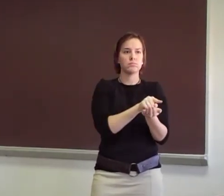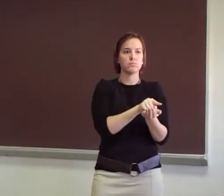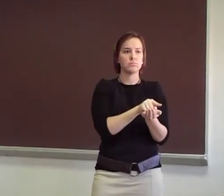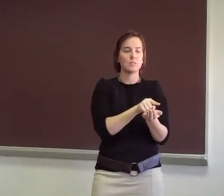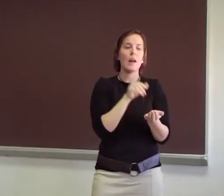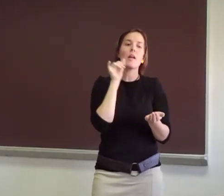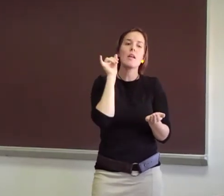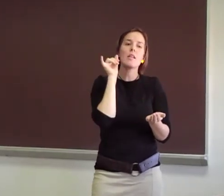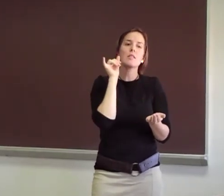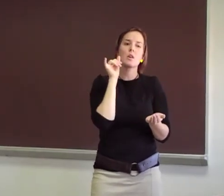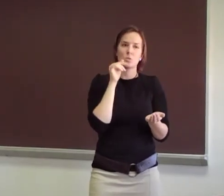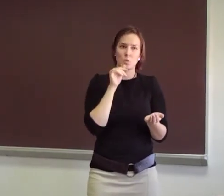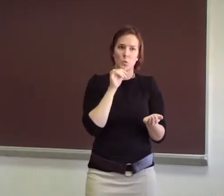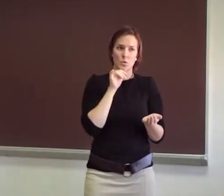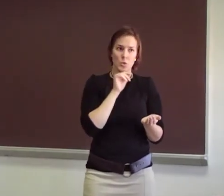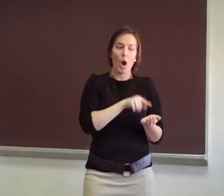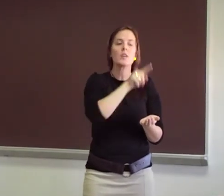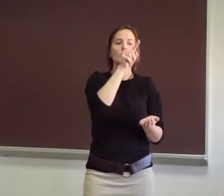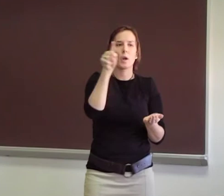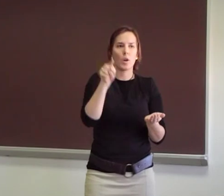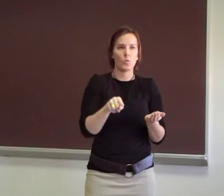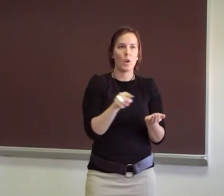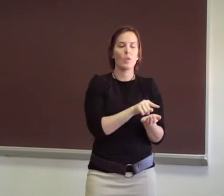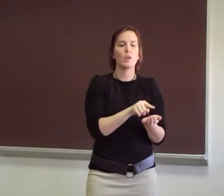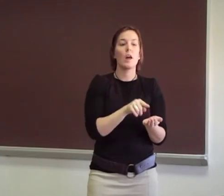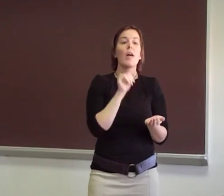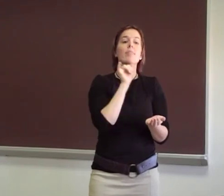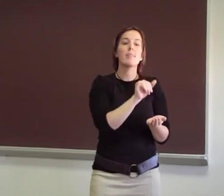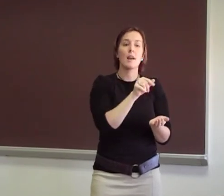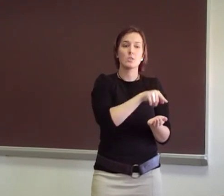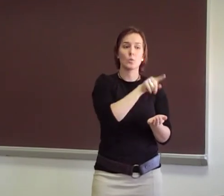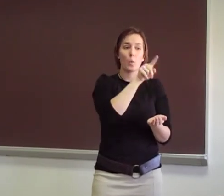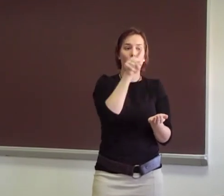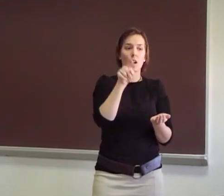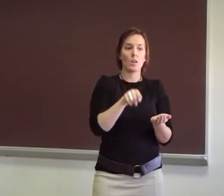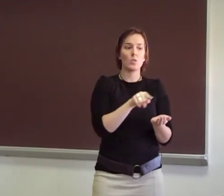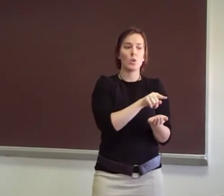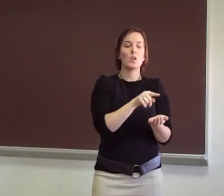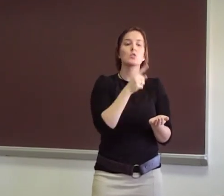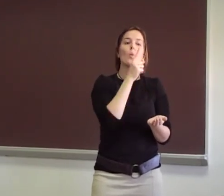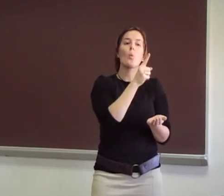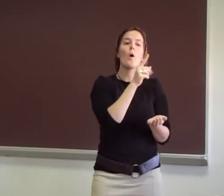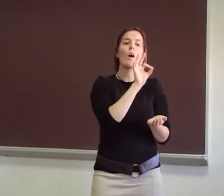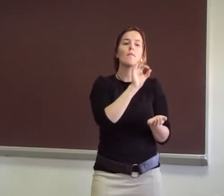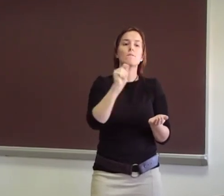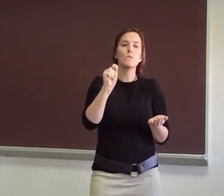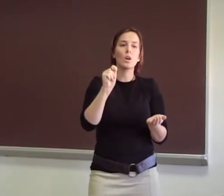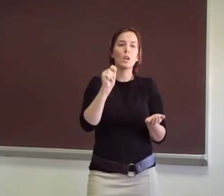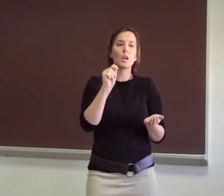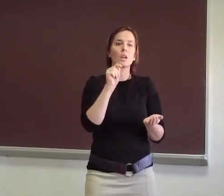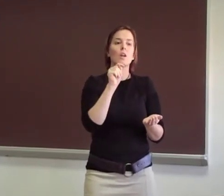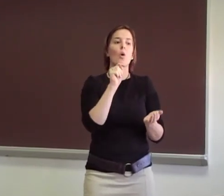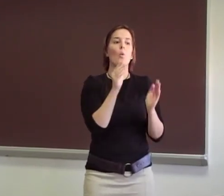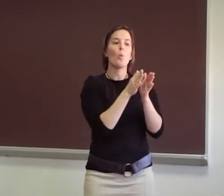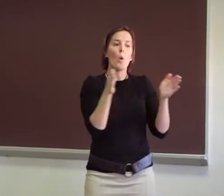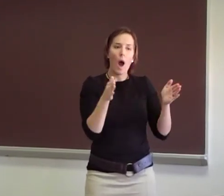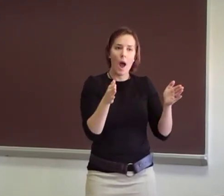1 foot wide and 2 feet long, and we know we want to make it 4